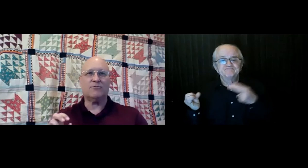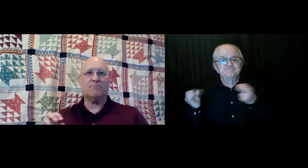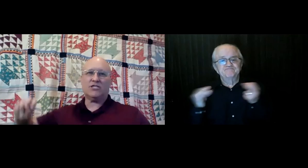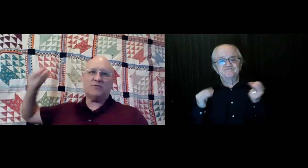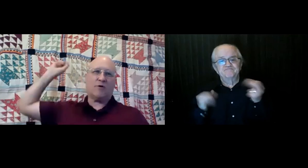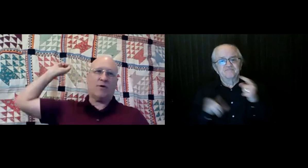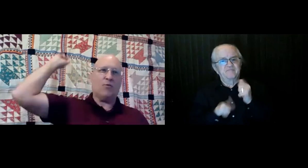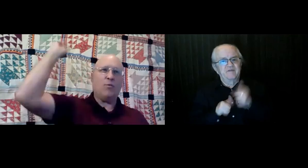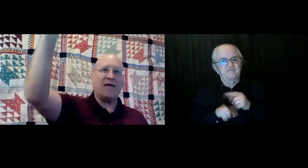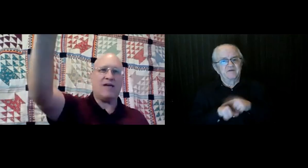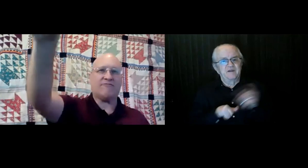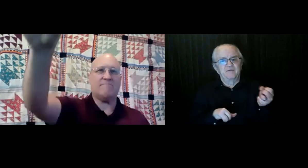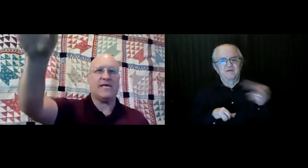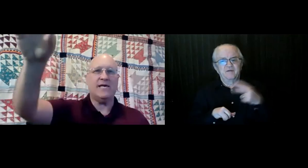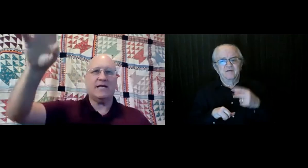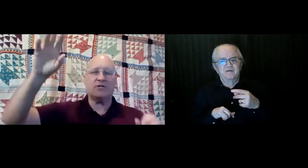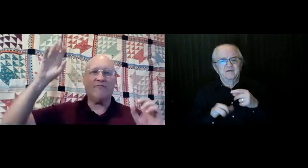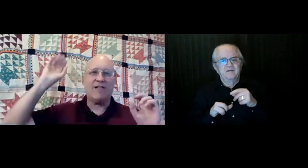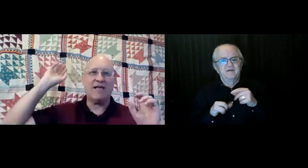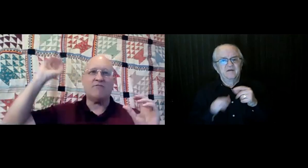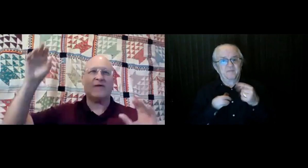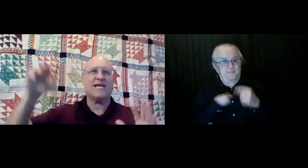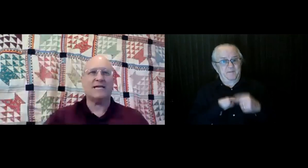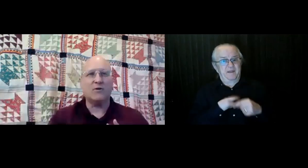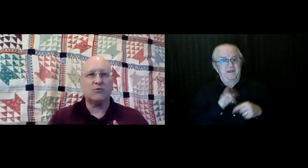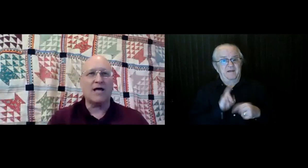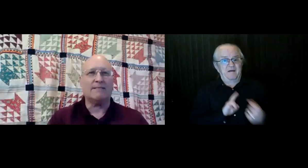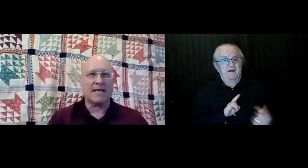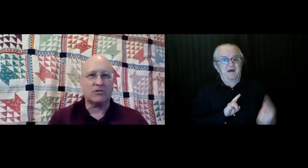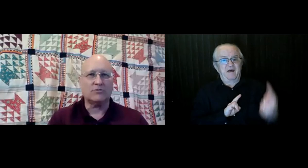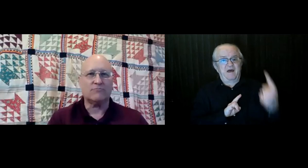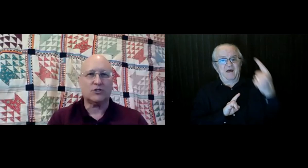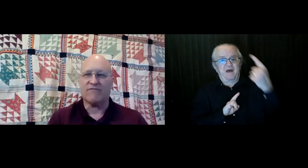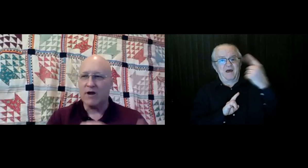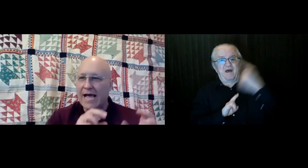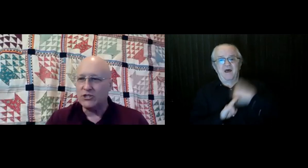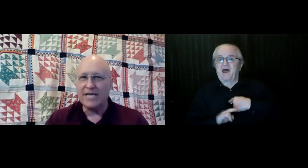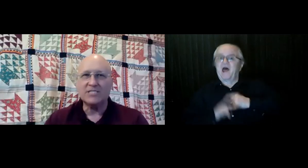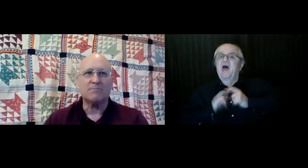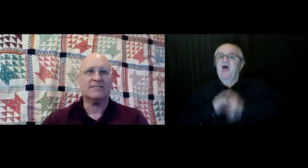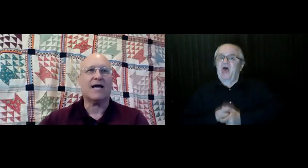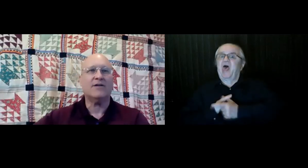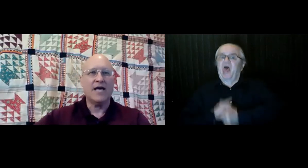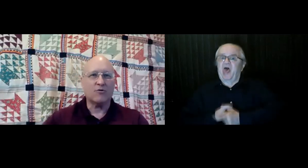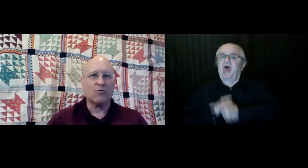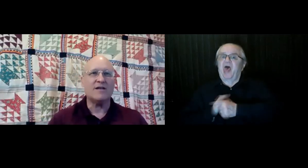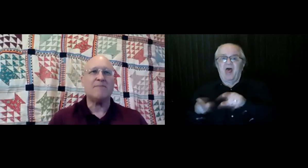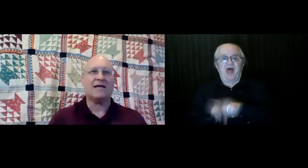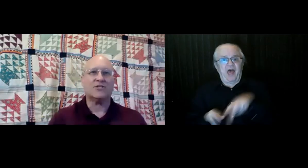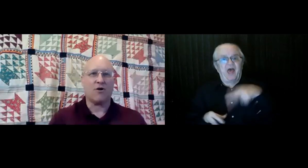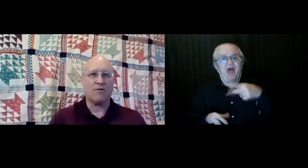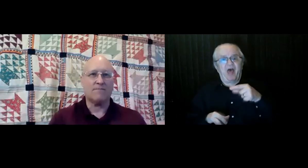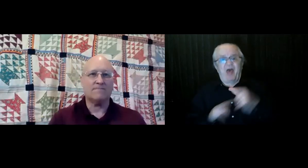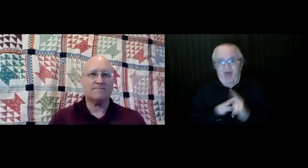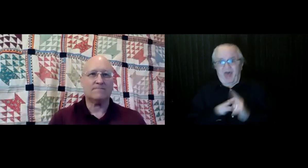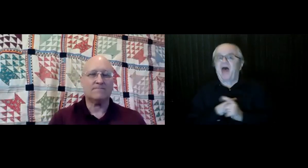Cindy threw the ball, she'd throw it way away from me and it would go flying over my head. And I would run like a golden retriever and chase the ball down and run back